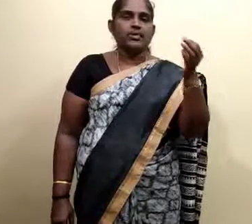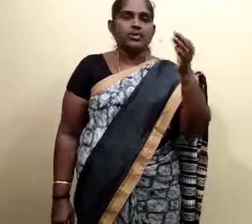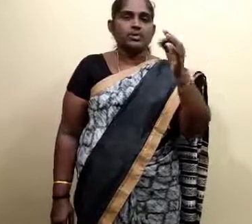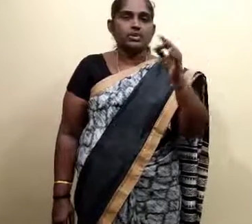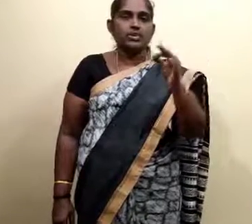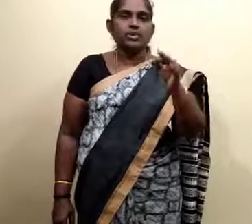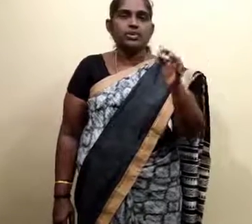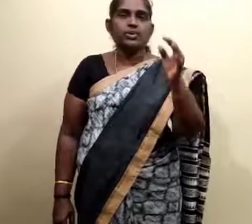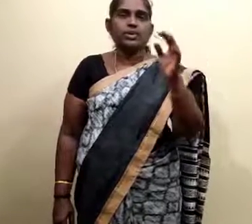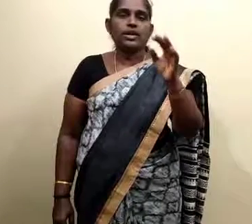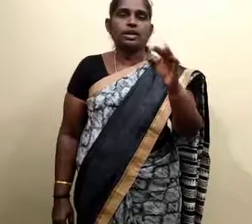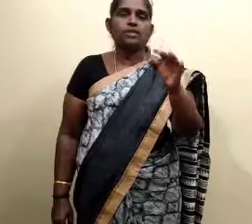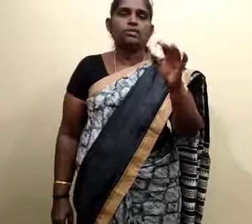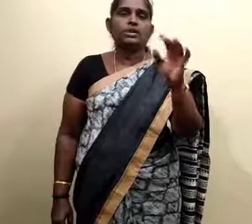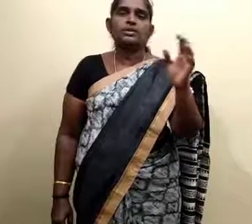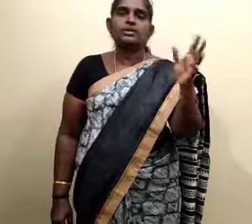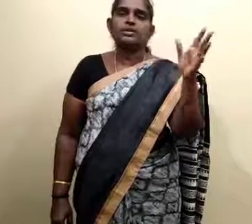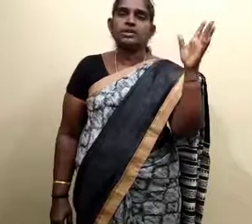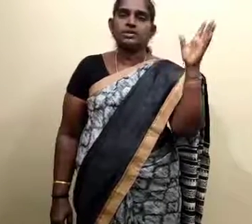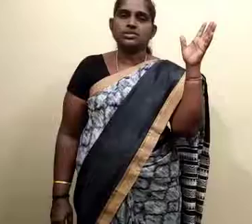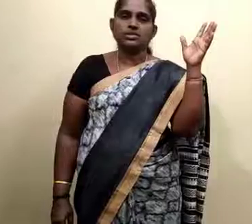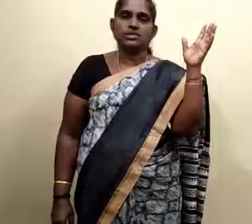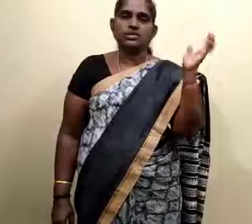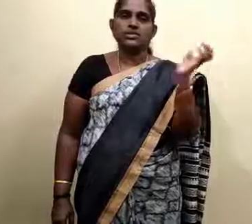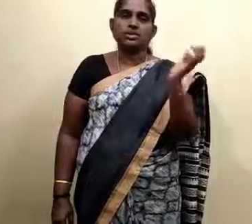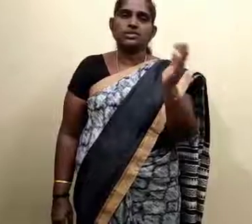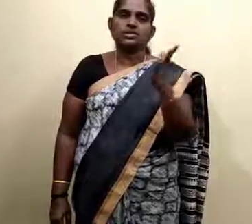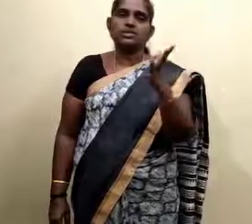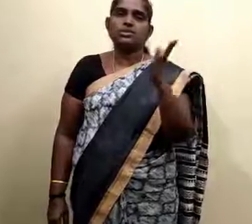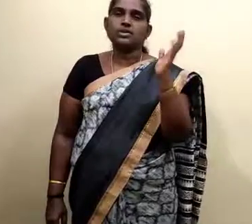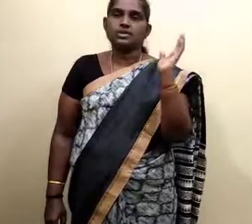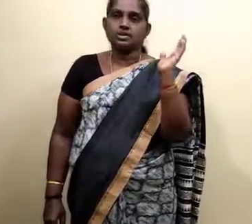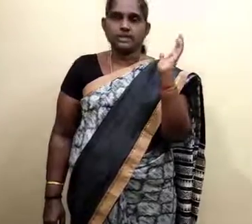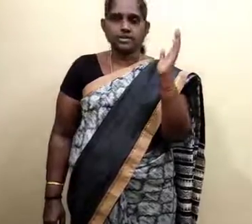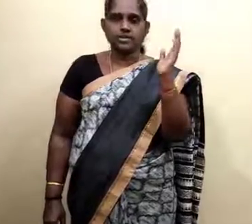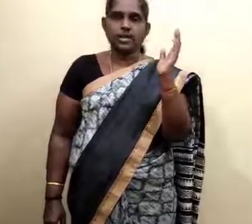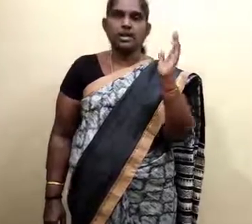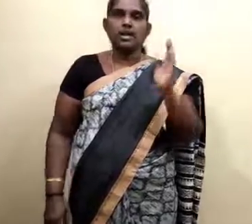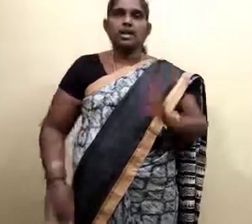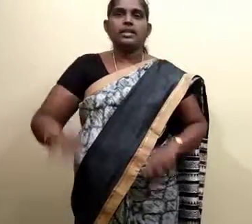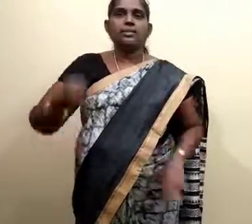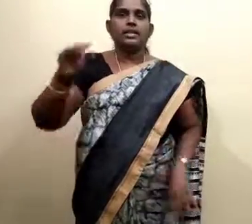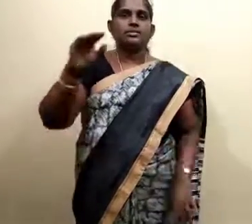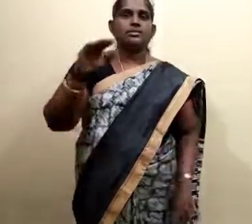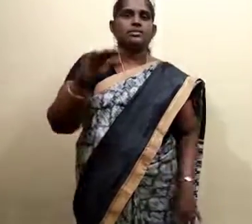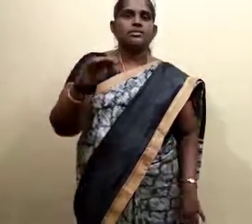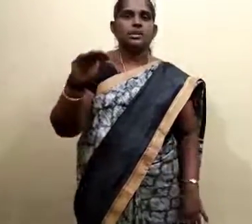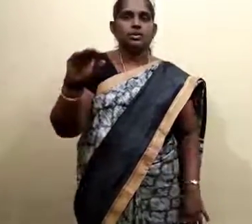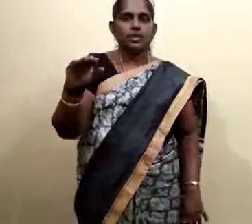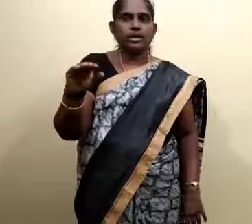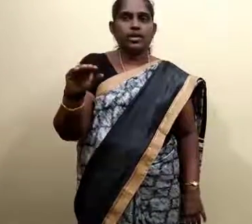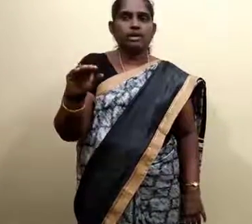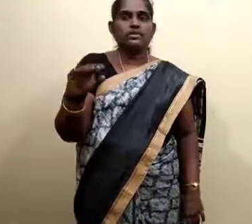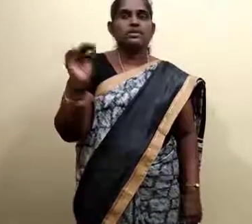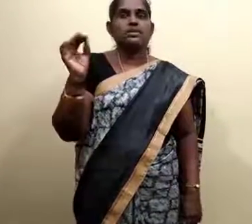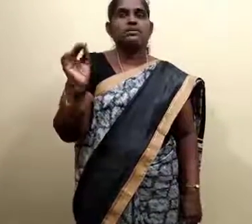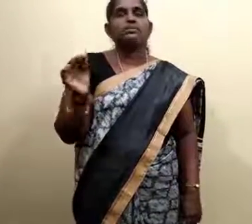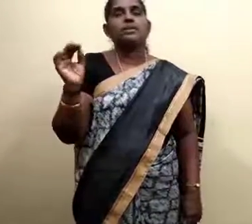Next, socio-economic consequences. The consequences you know results. Okay. The peasants and the working class suffered